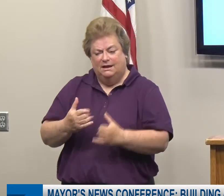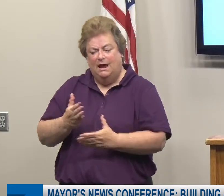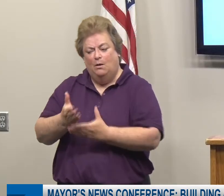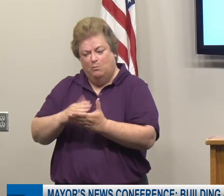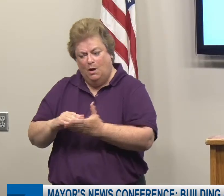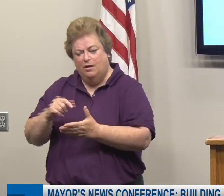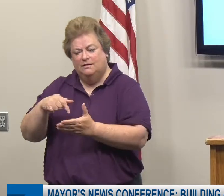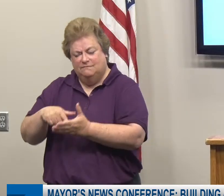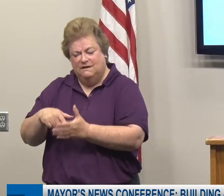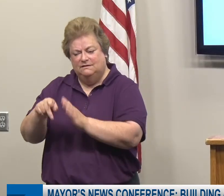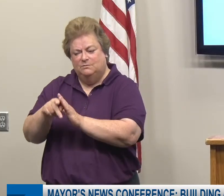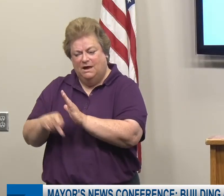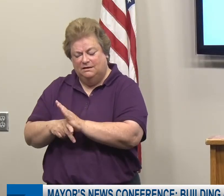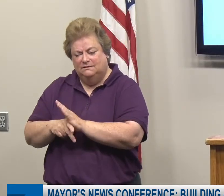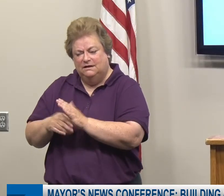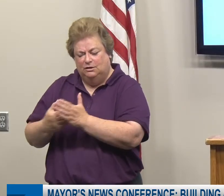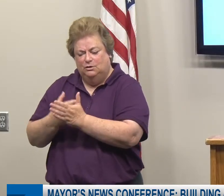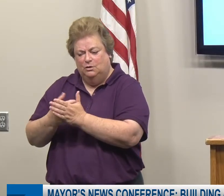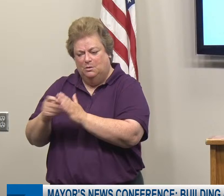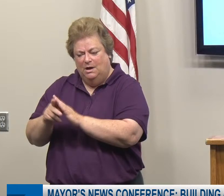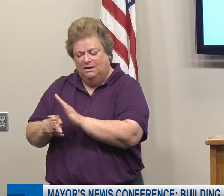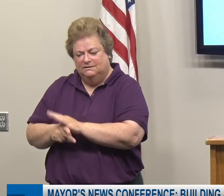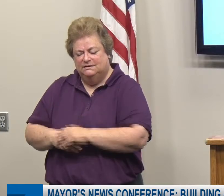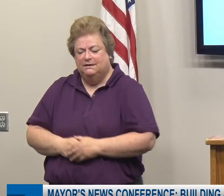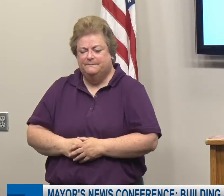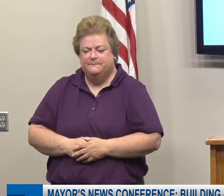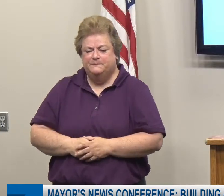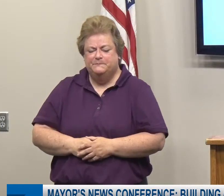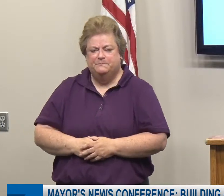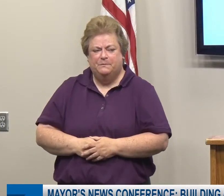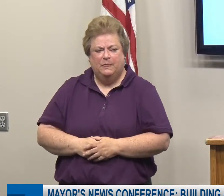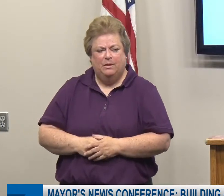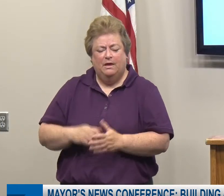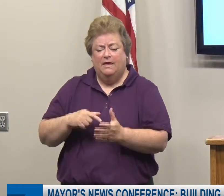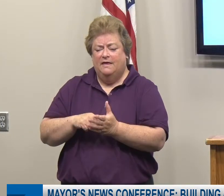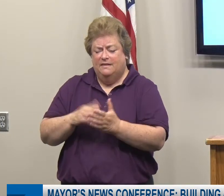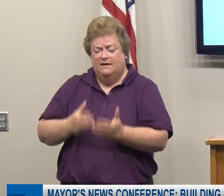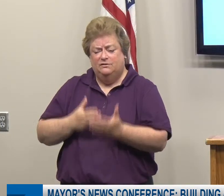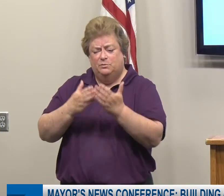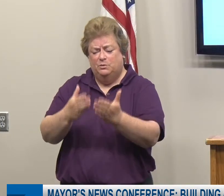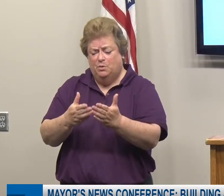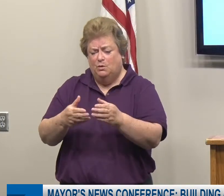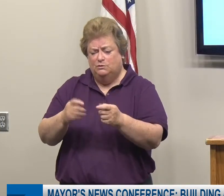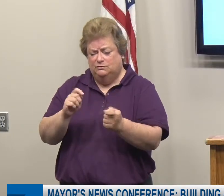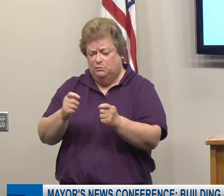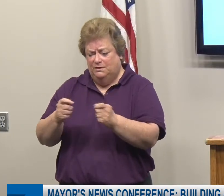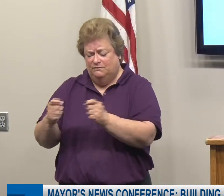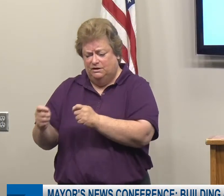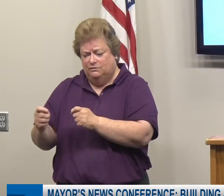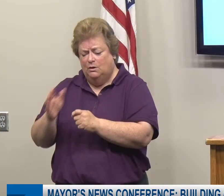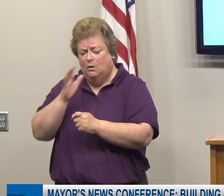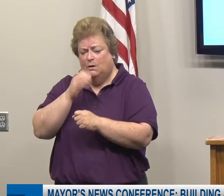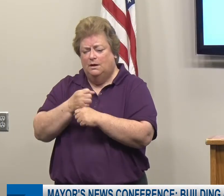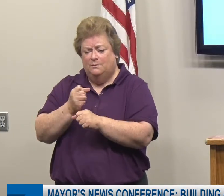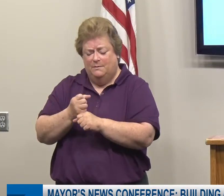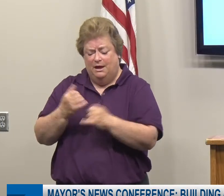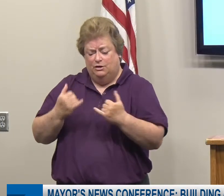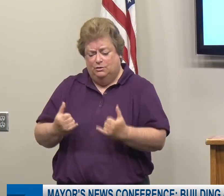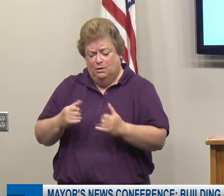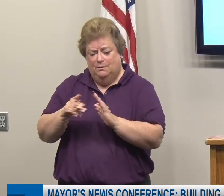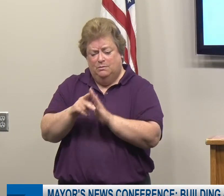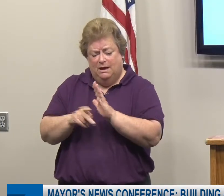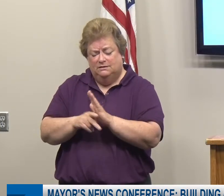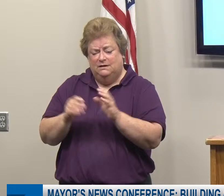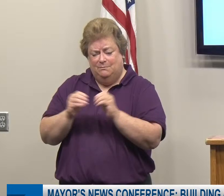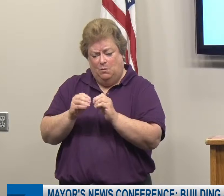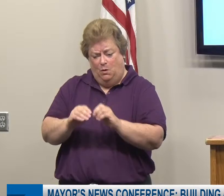as an LPD best practice. In other words, these proposed revisions will make current policy more